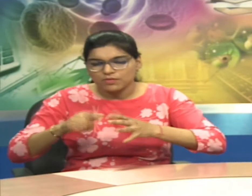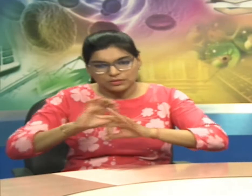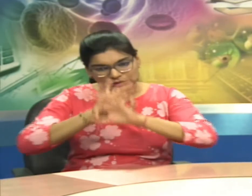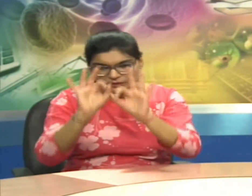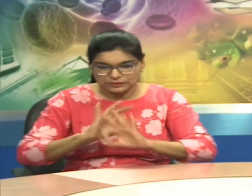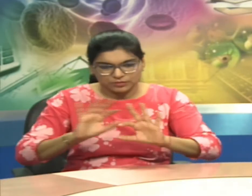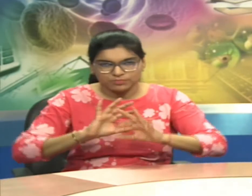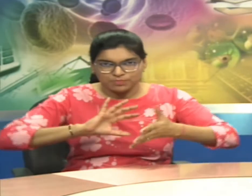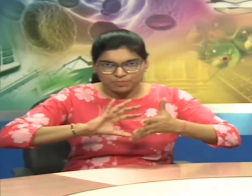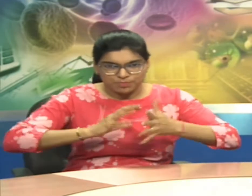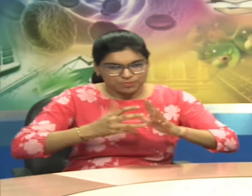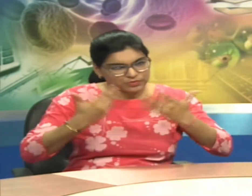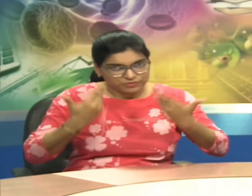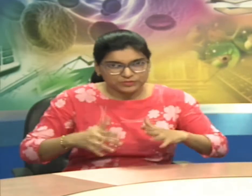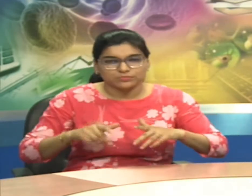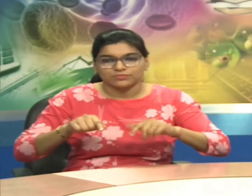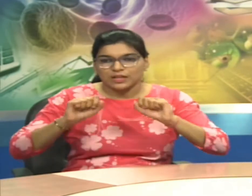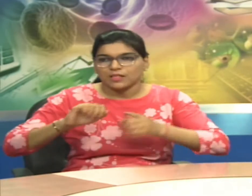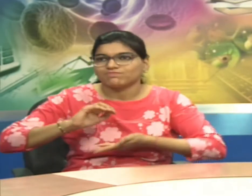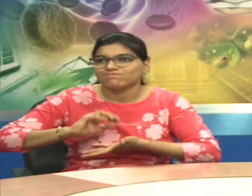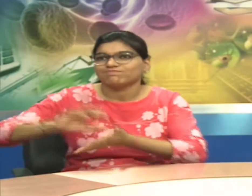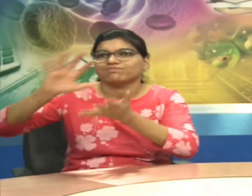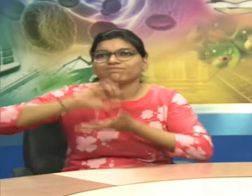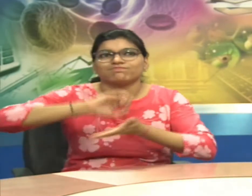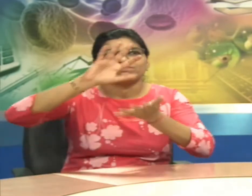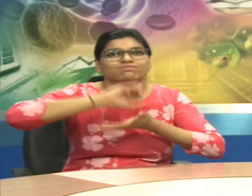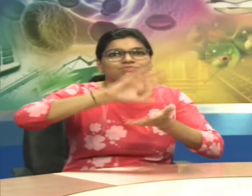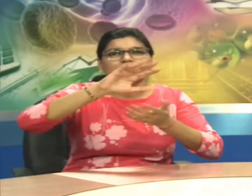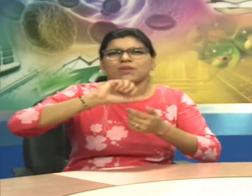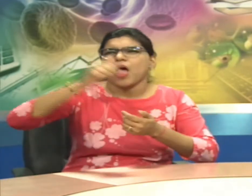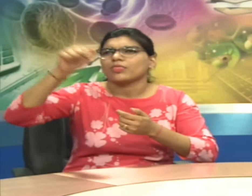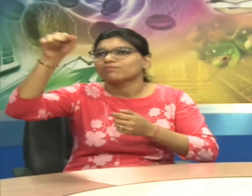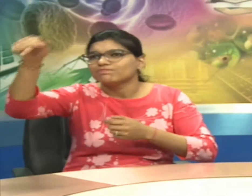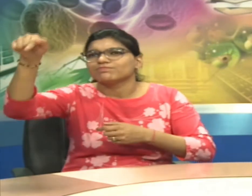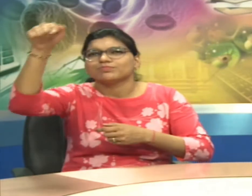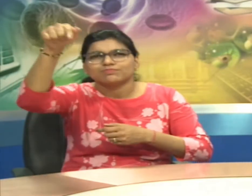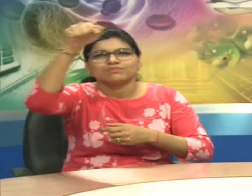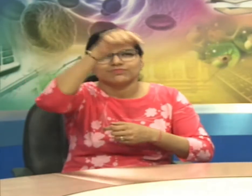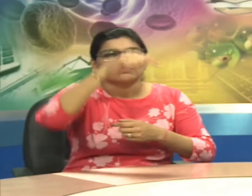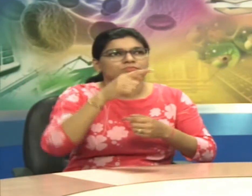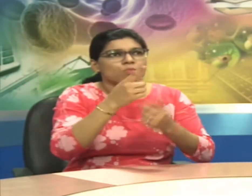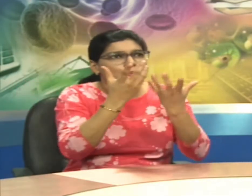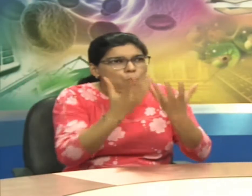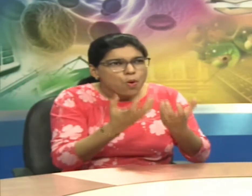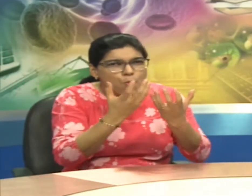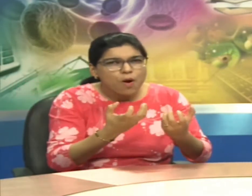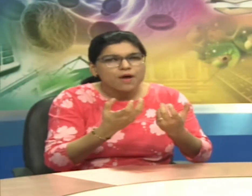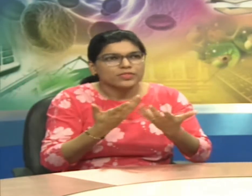Next word is productive, making of raw material into finished good to various